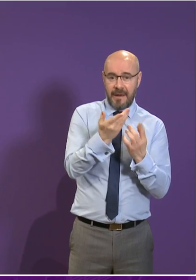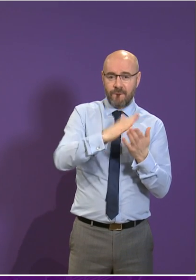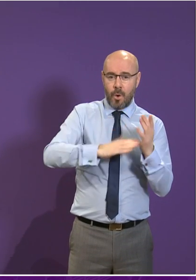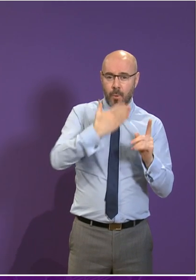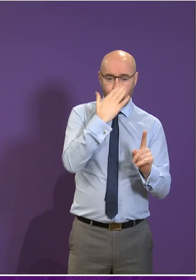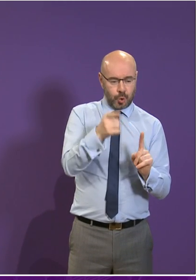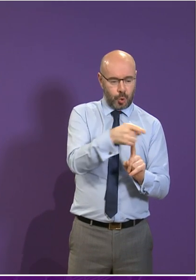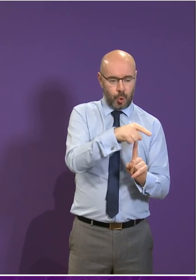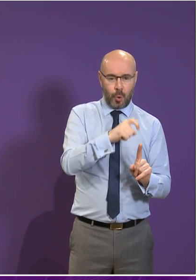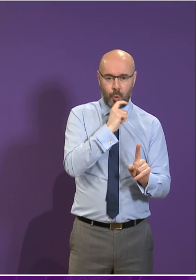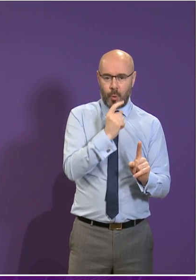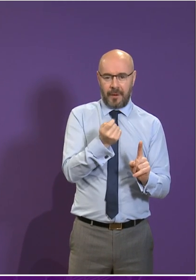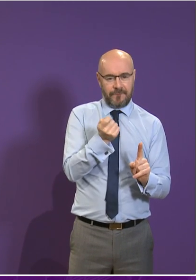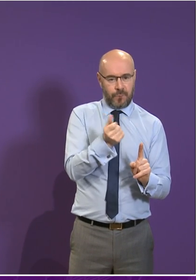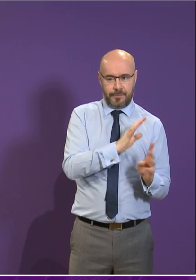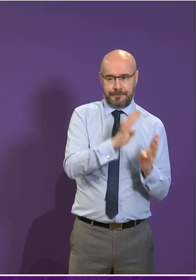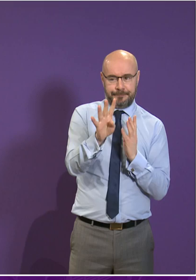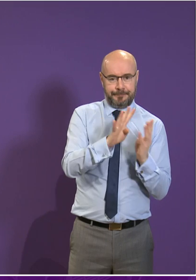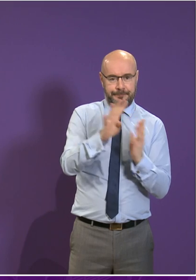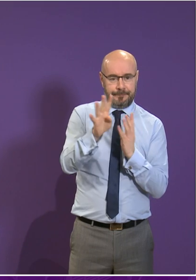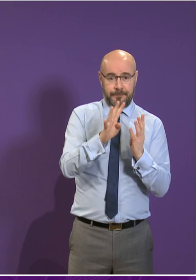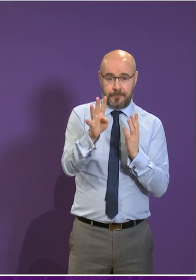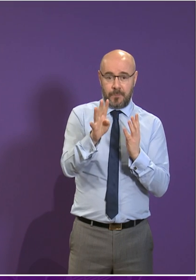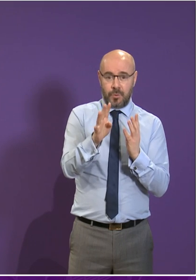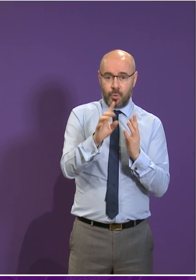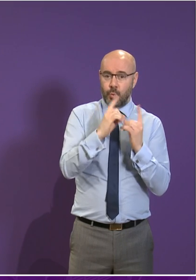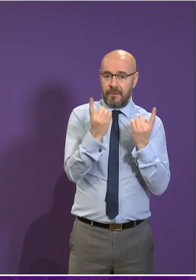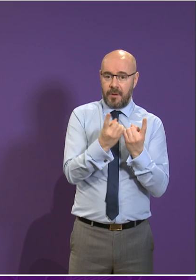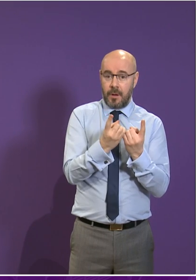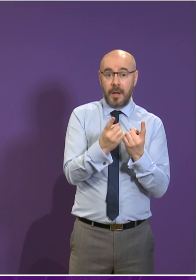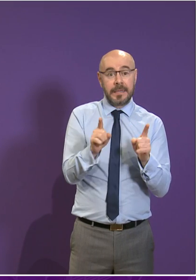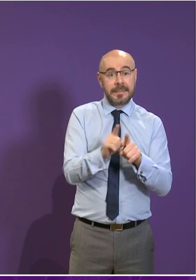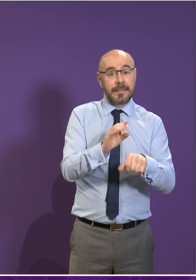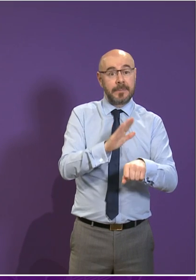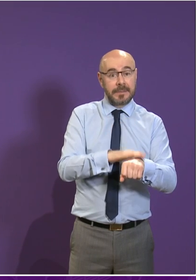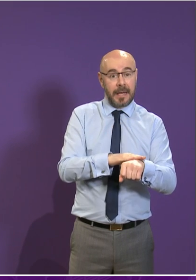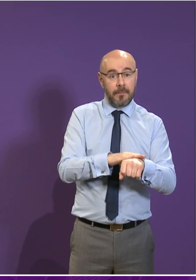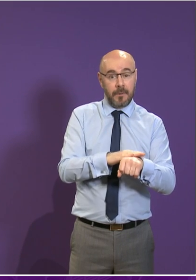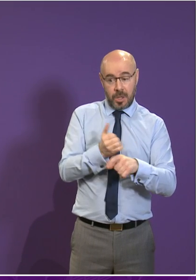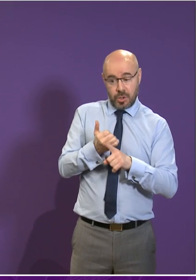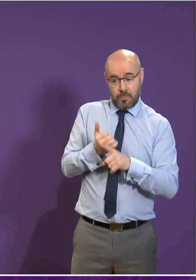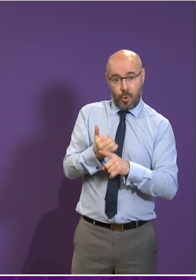traditionally haven't, but also supporting those schools in exactly that kind of thing.